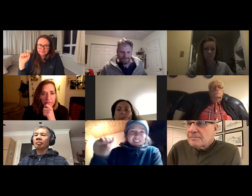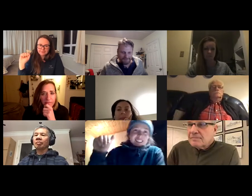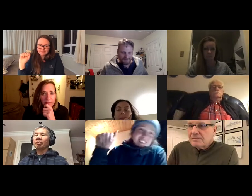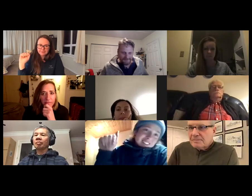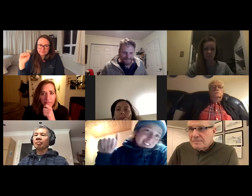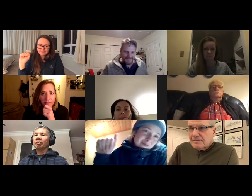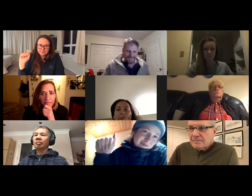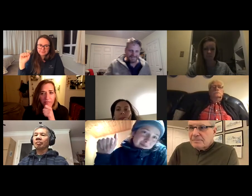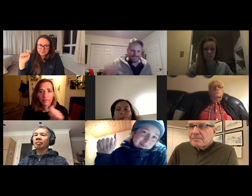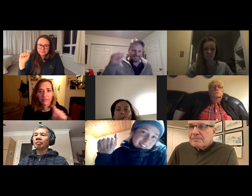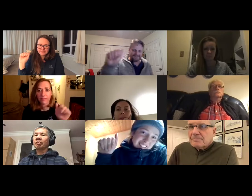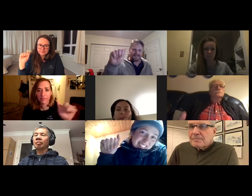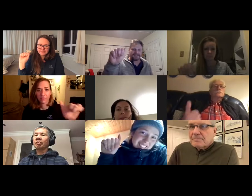looks like?